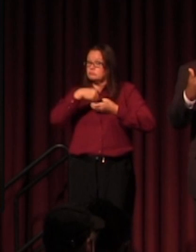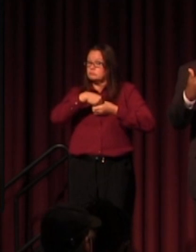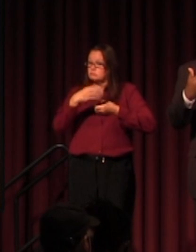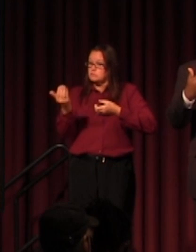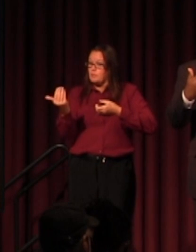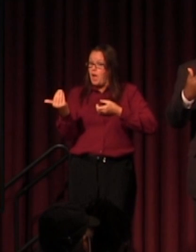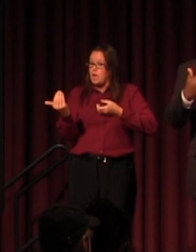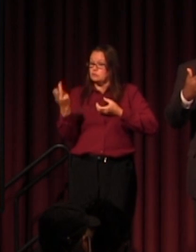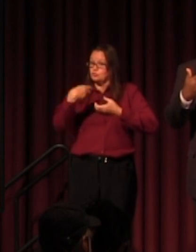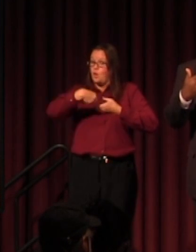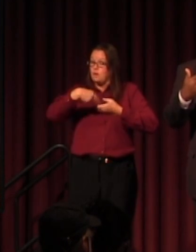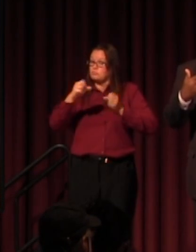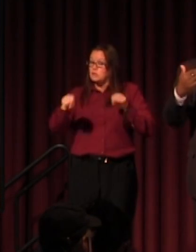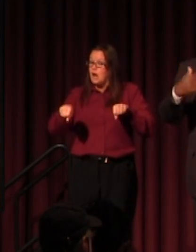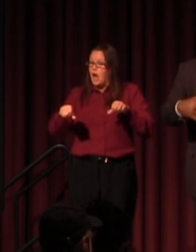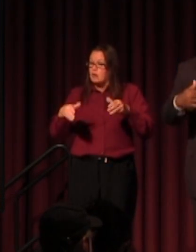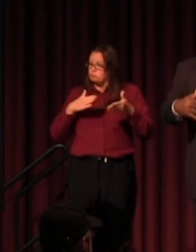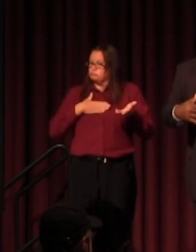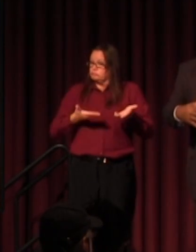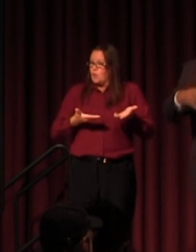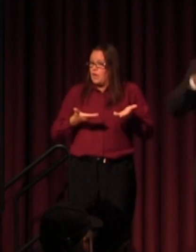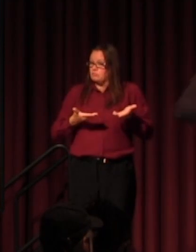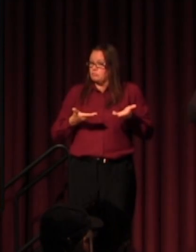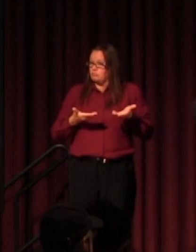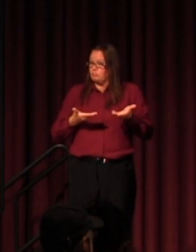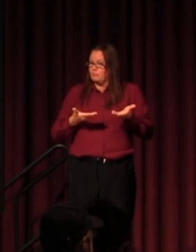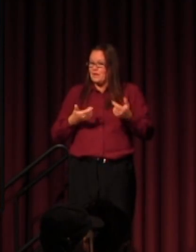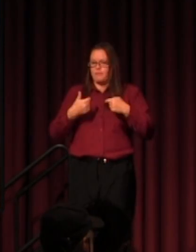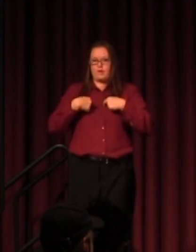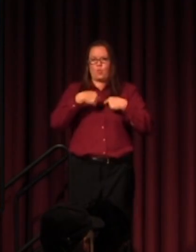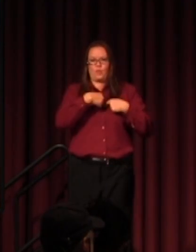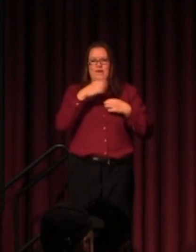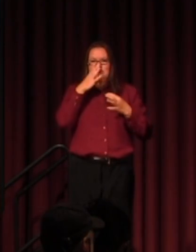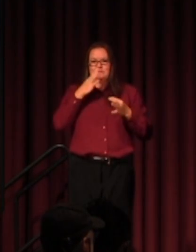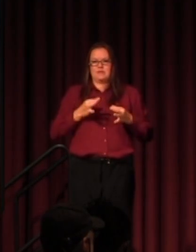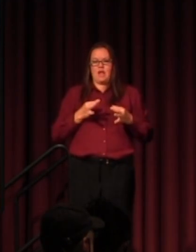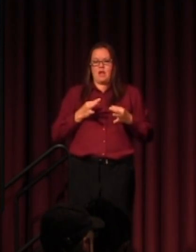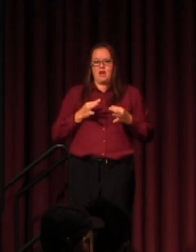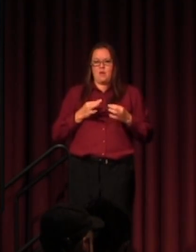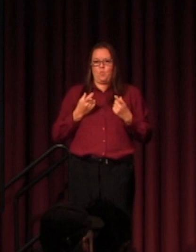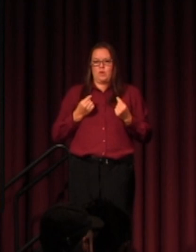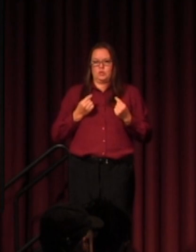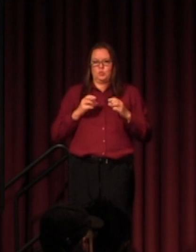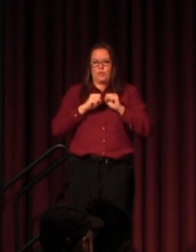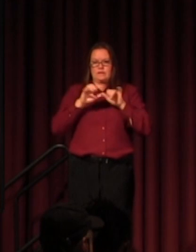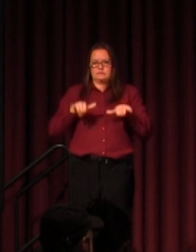us to have the experience that we are defining for you.